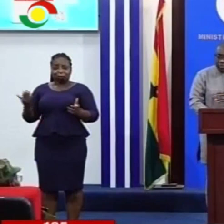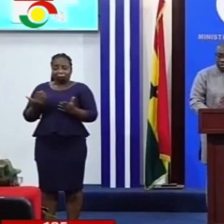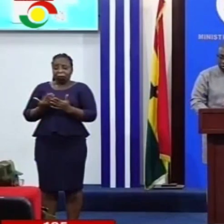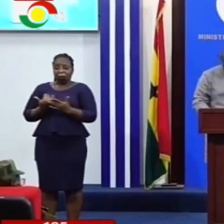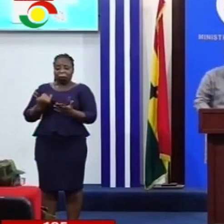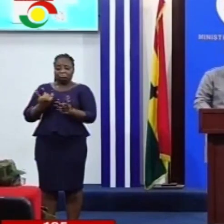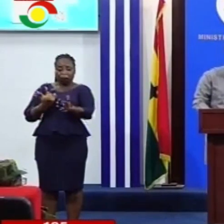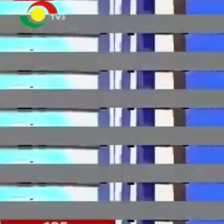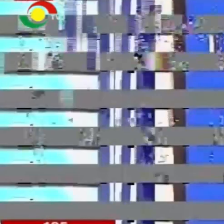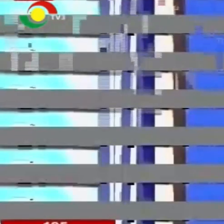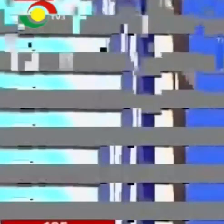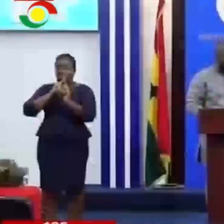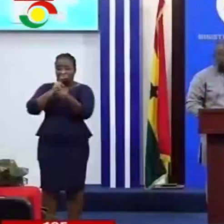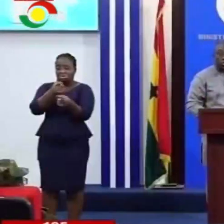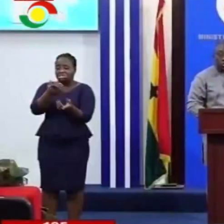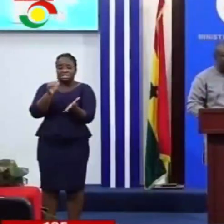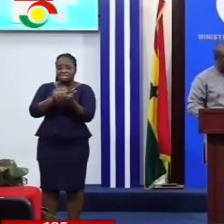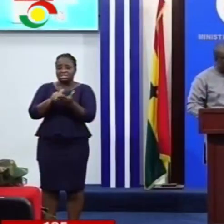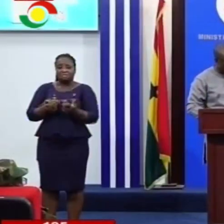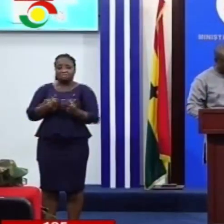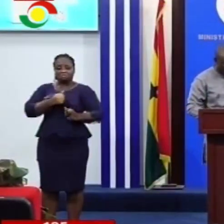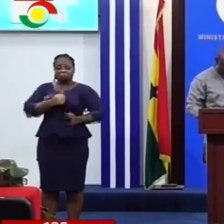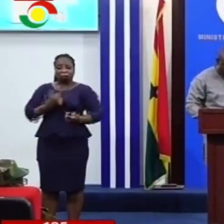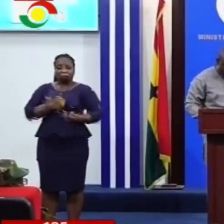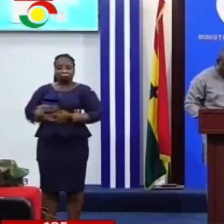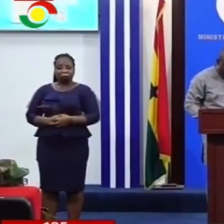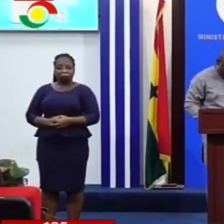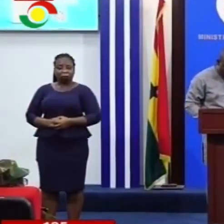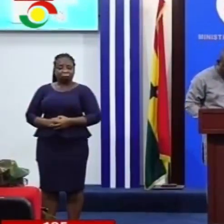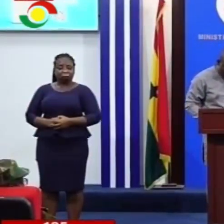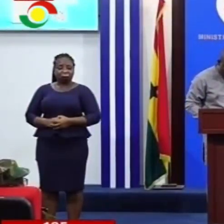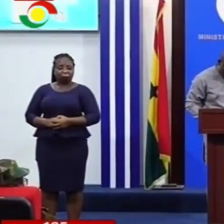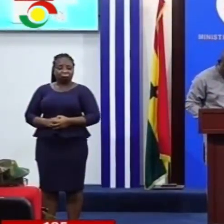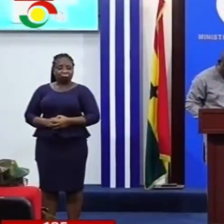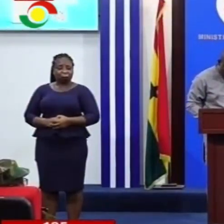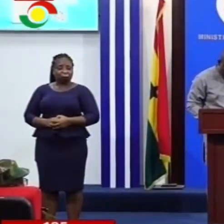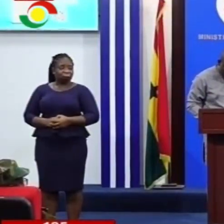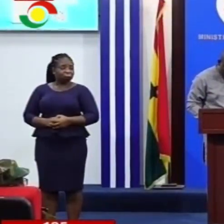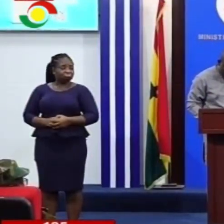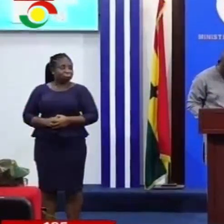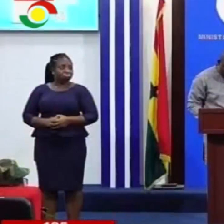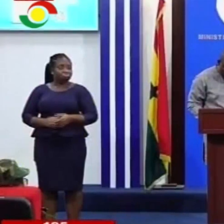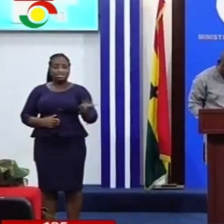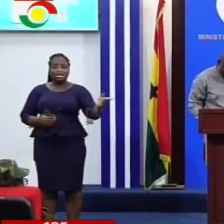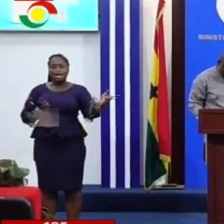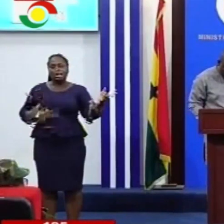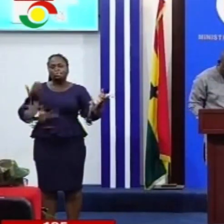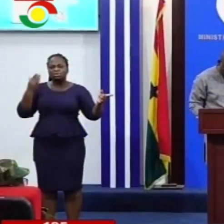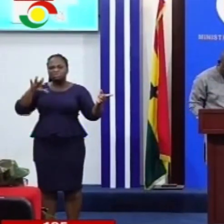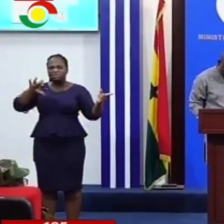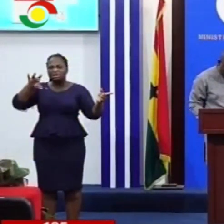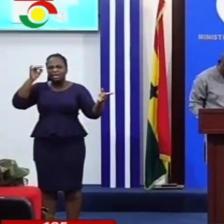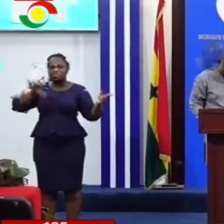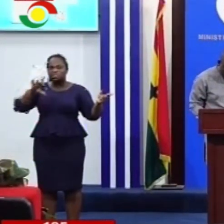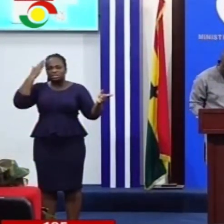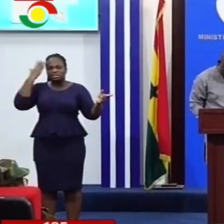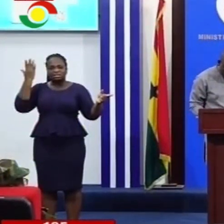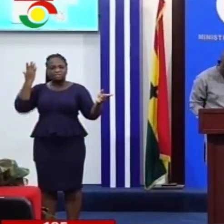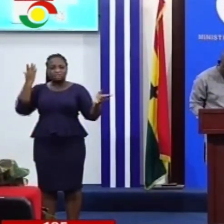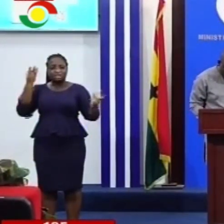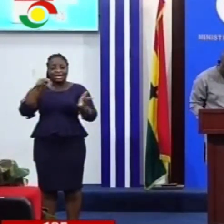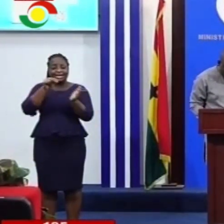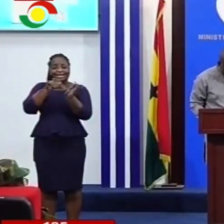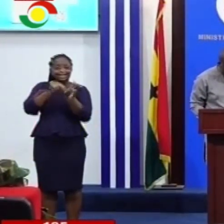come to you for you to give a clarification on those reports. Yes, madam, we'll take your final one. Okay. I want to find out if nurses at